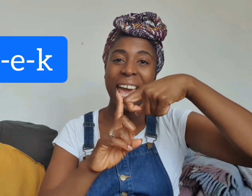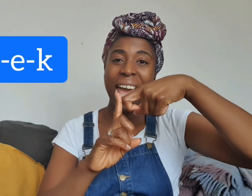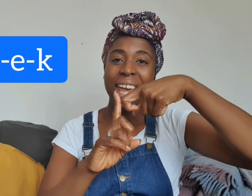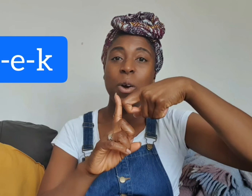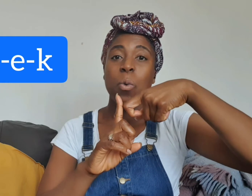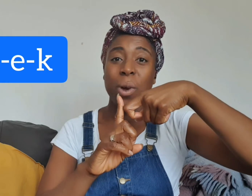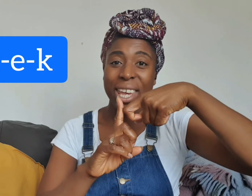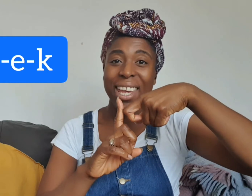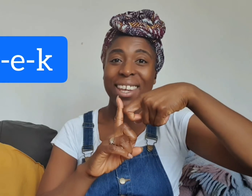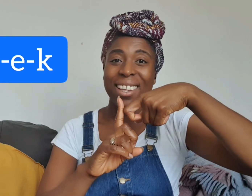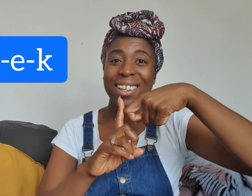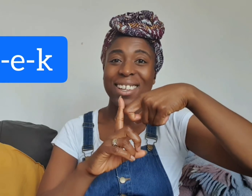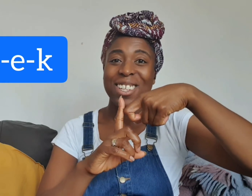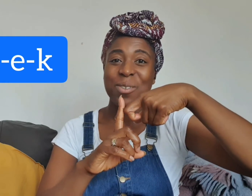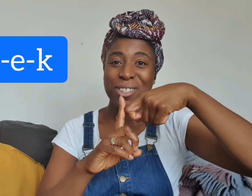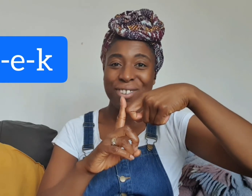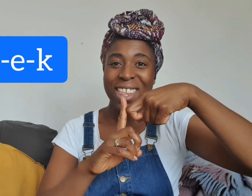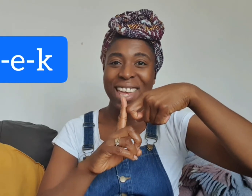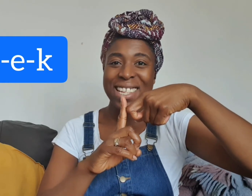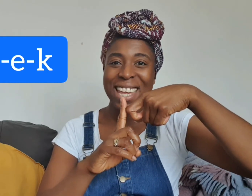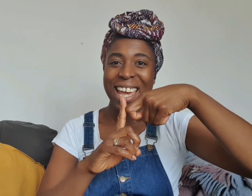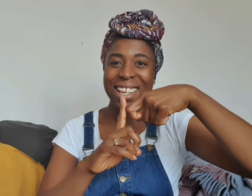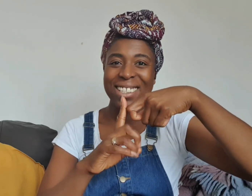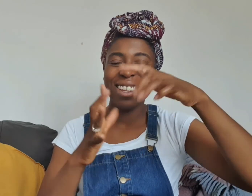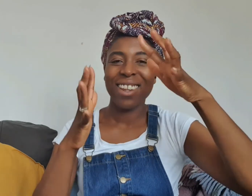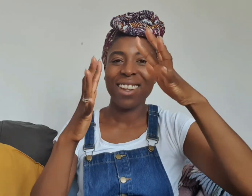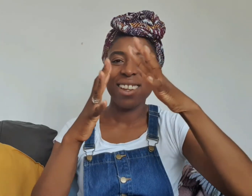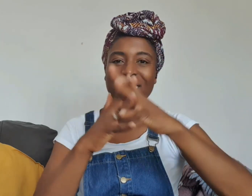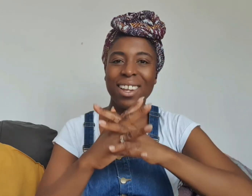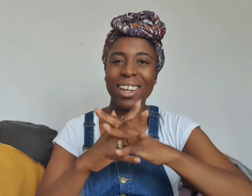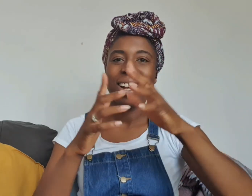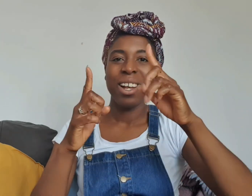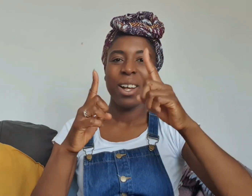W-E-E-K, week. Should we try that again?